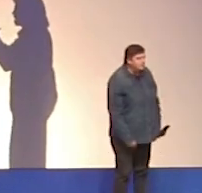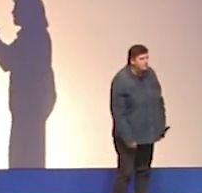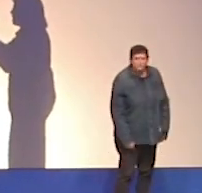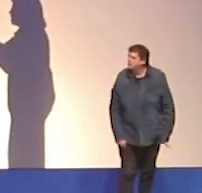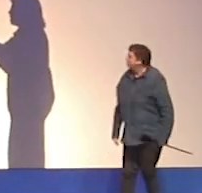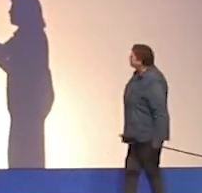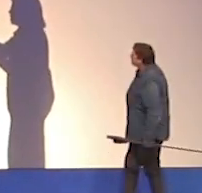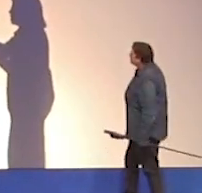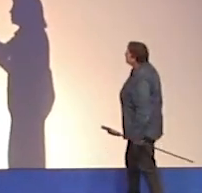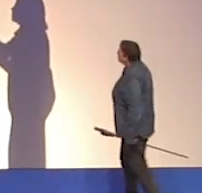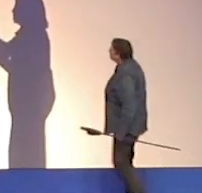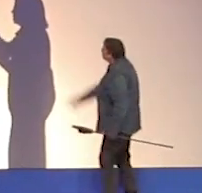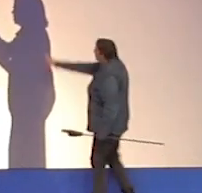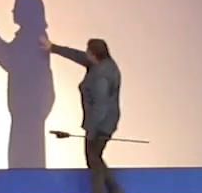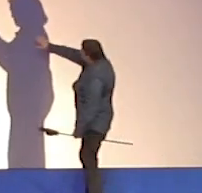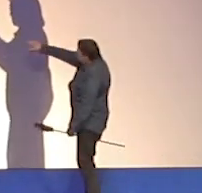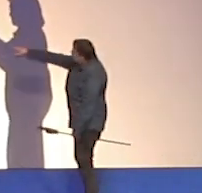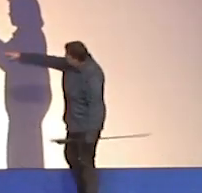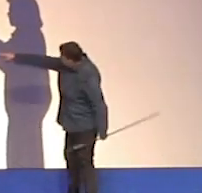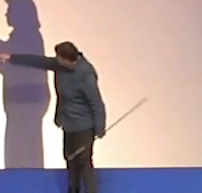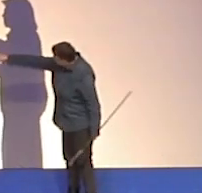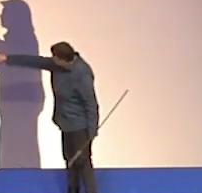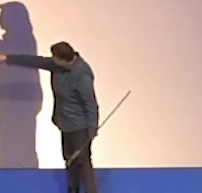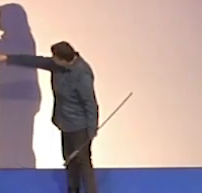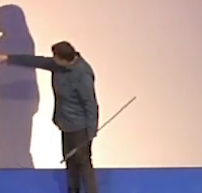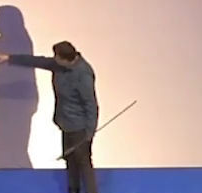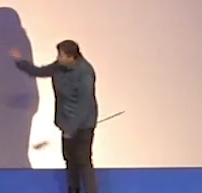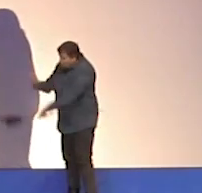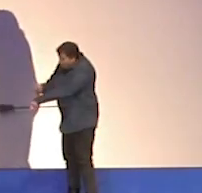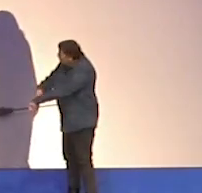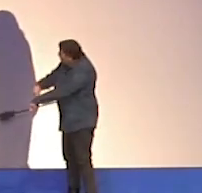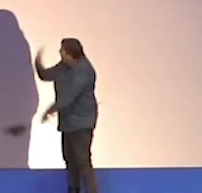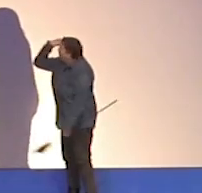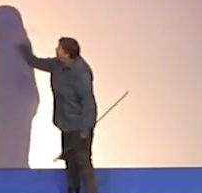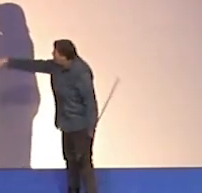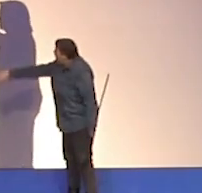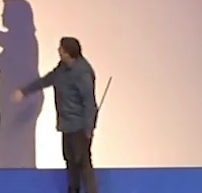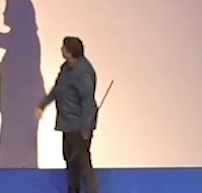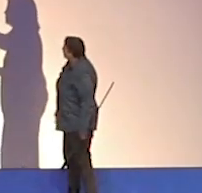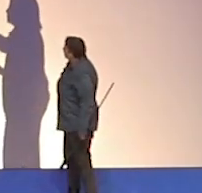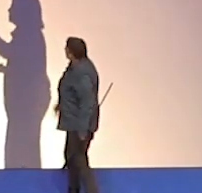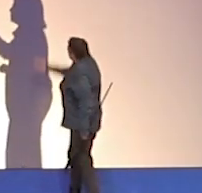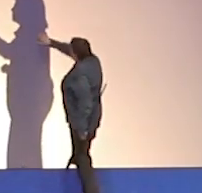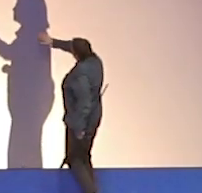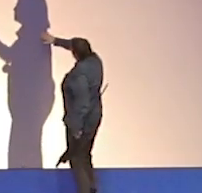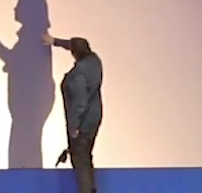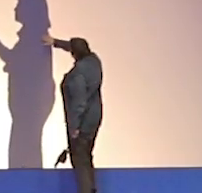should talk about how we're going to get gotta to know each go. other. Hey, we gotta go. Let's just hold on. We're still talking. Yes, go. Okay, so